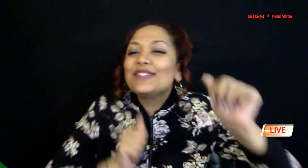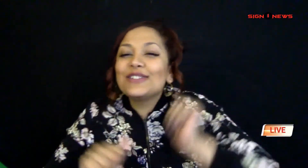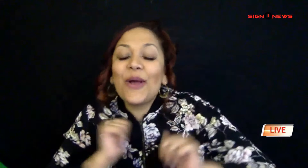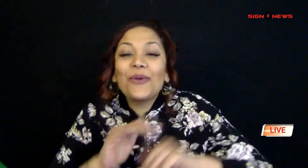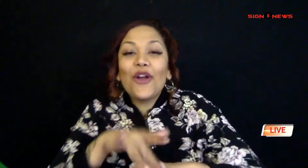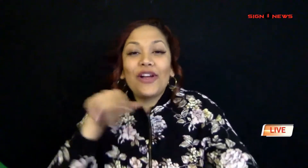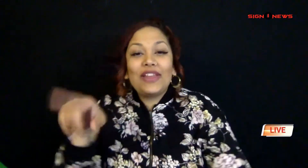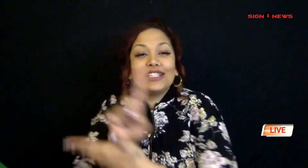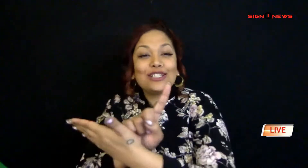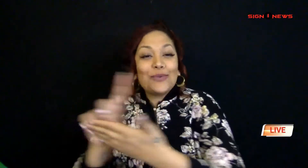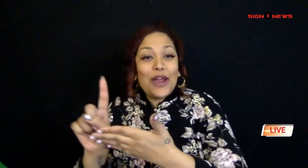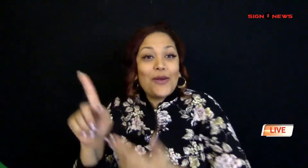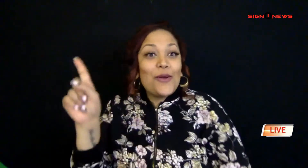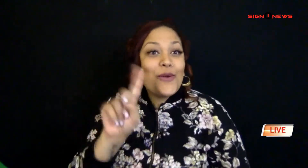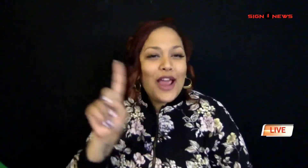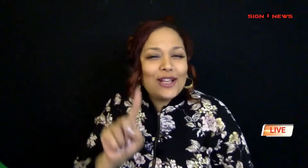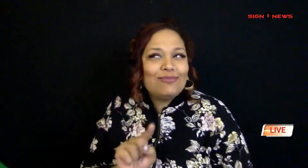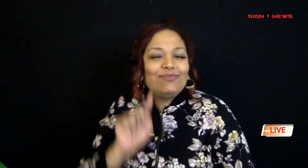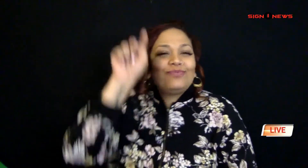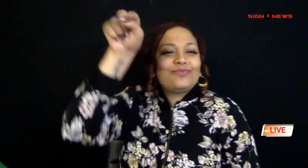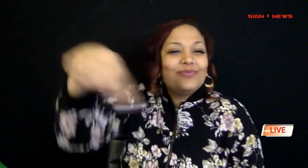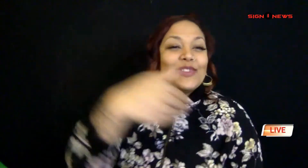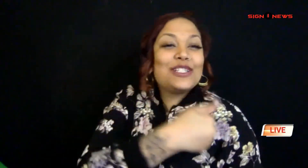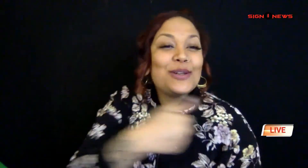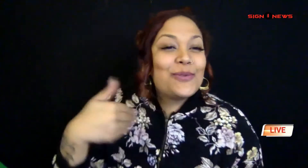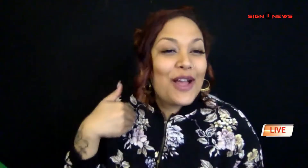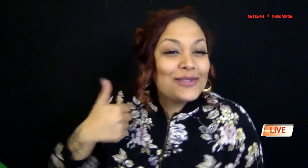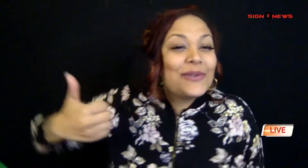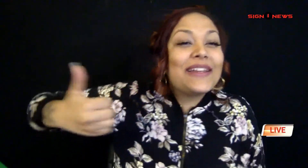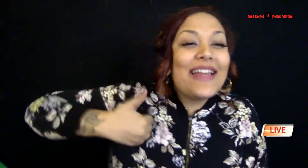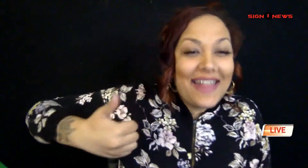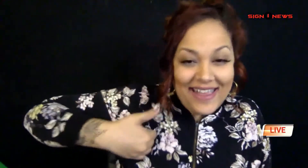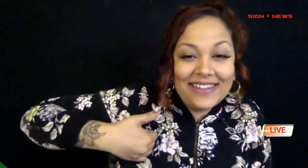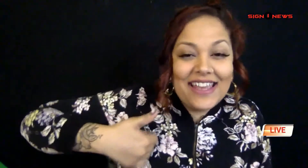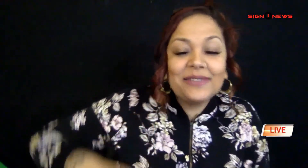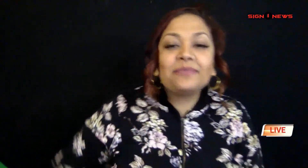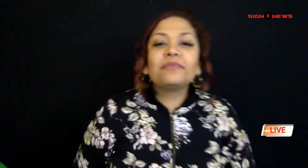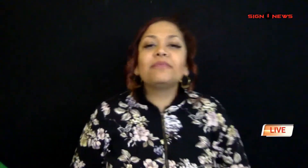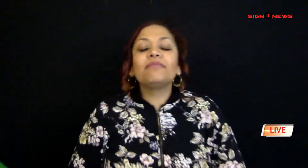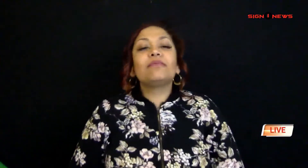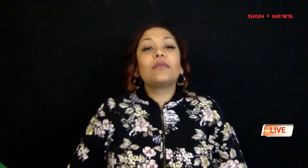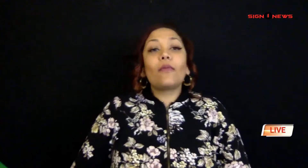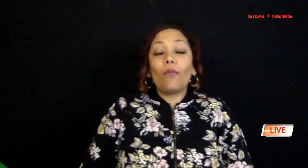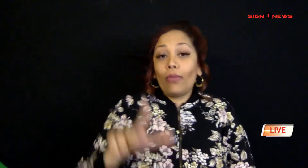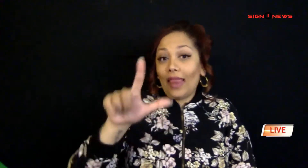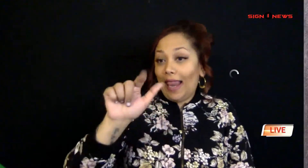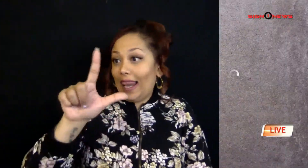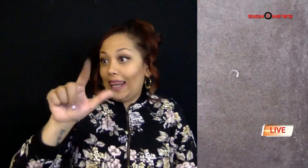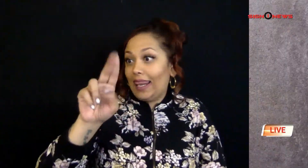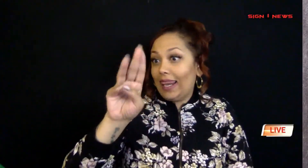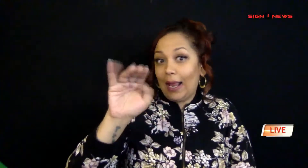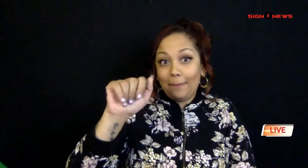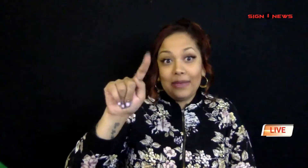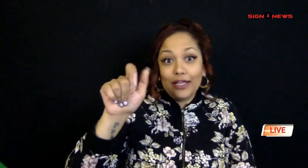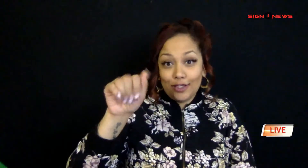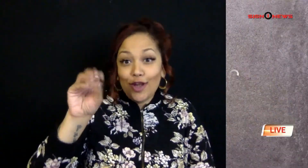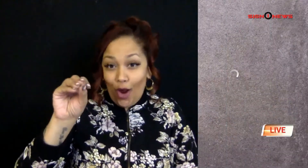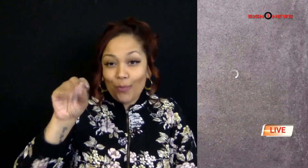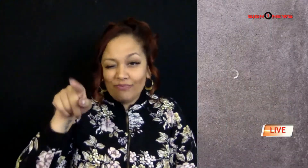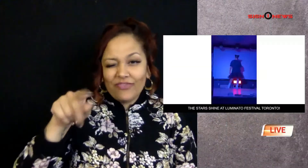I got a chance to participate in an amazing talent showcase earlier this week in Toronto, Canada.